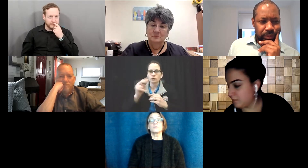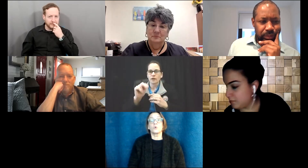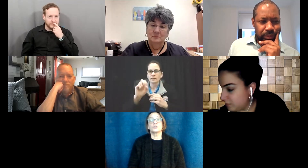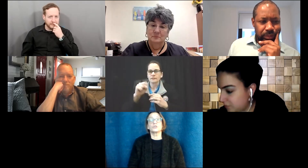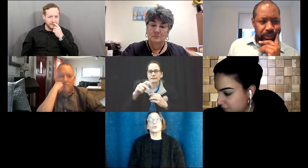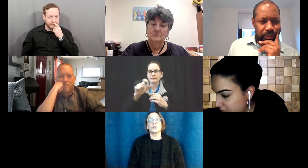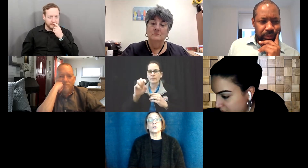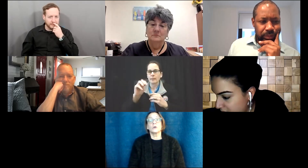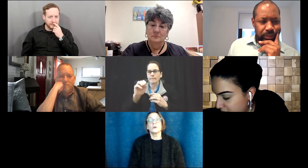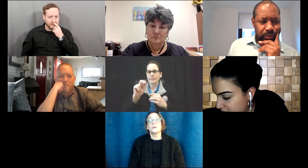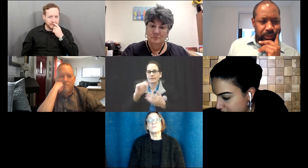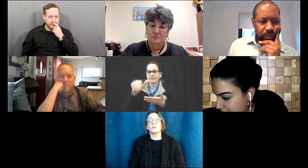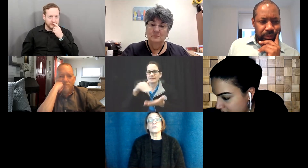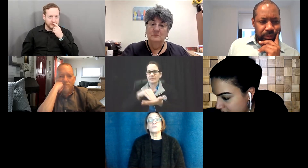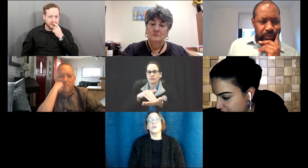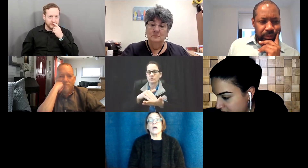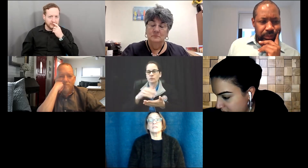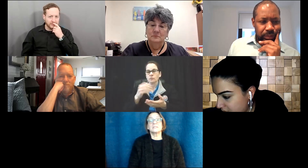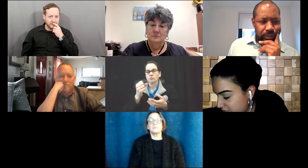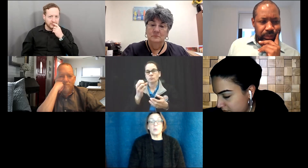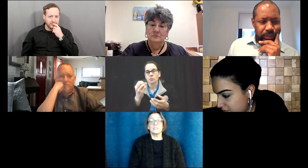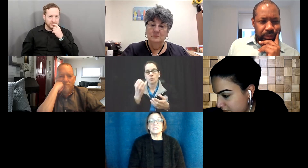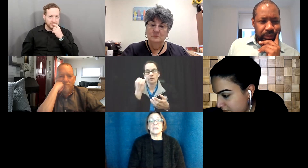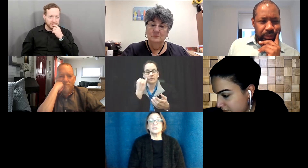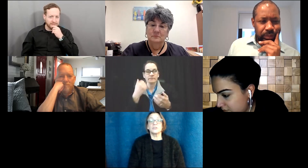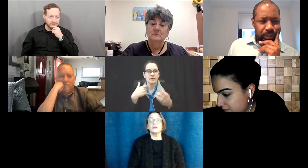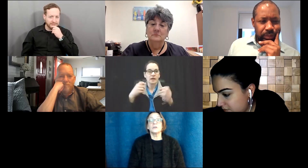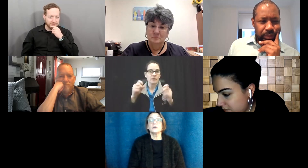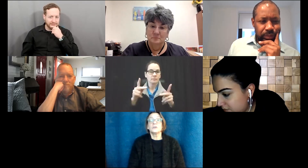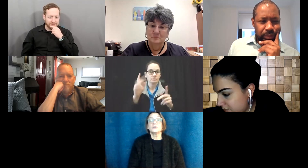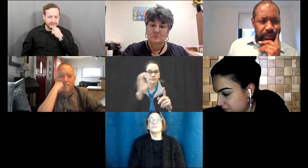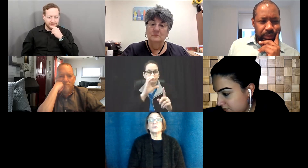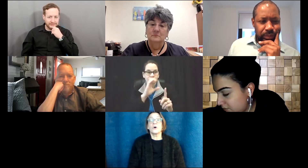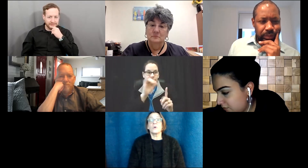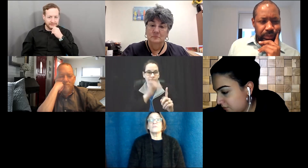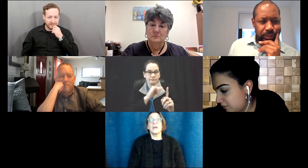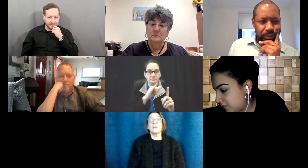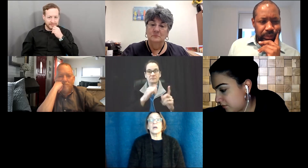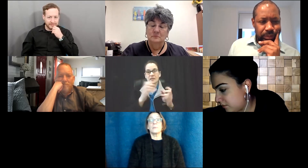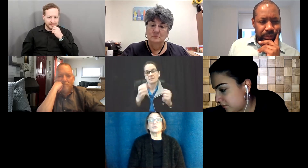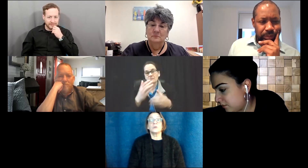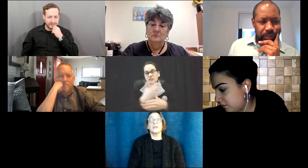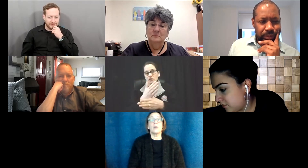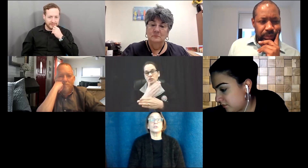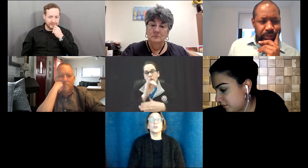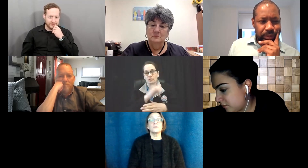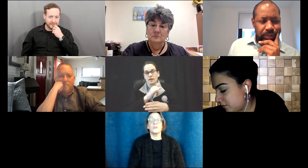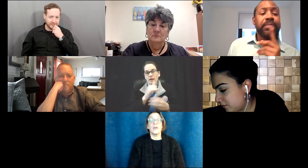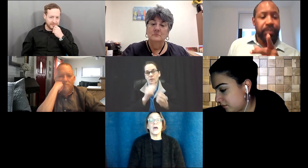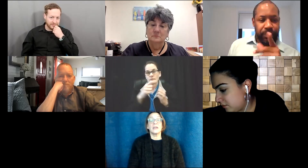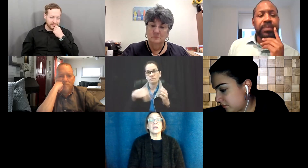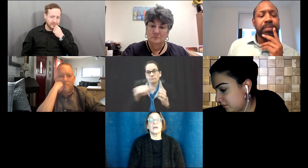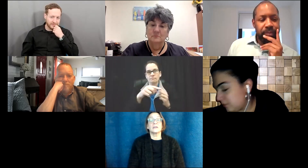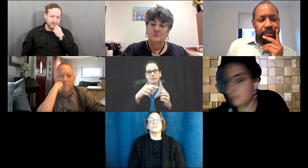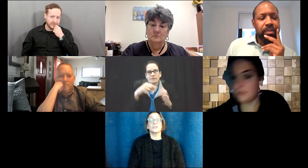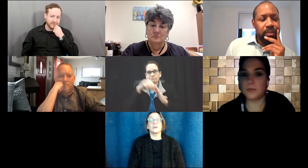old brochure for John Spellman Center. So if I have an opportunity, I will look for